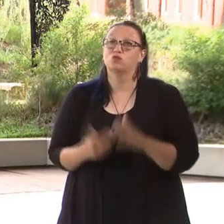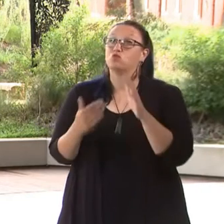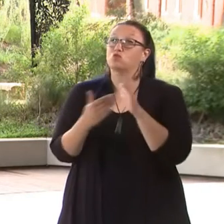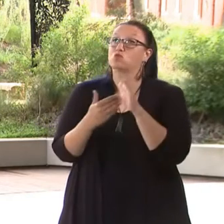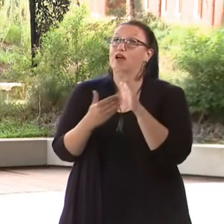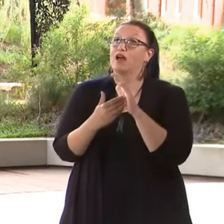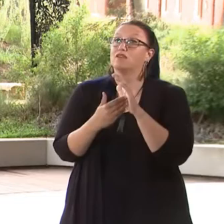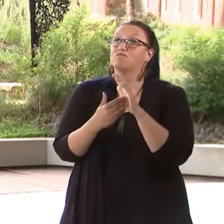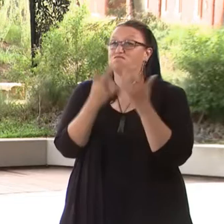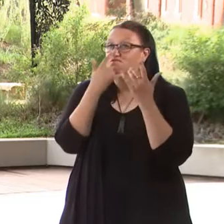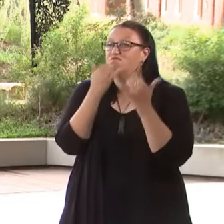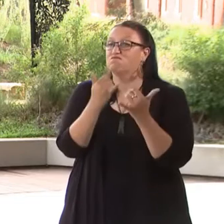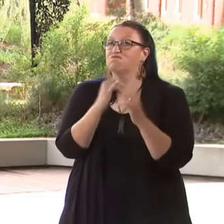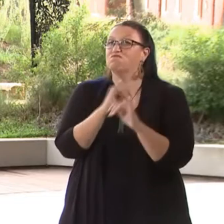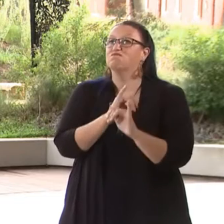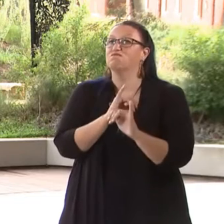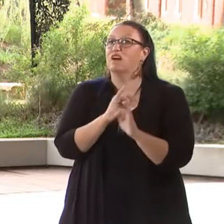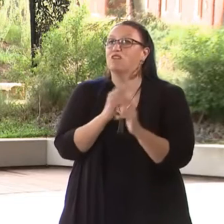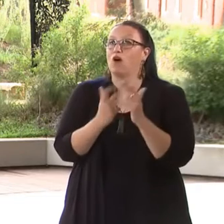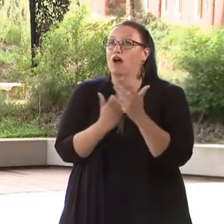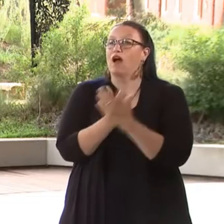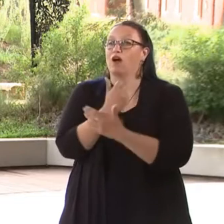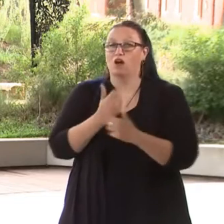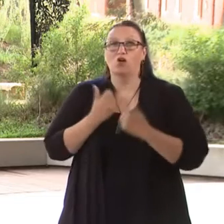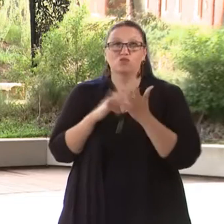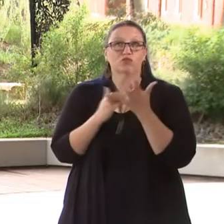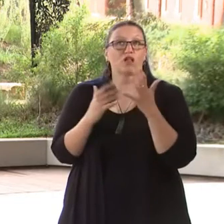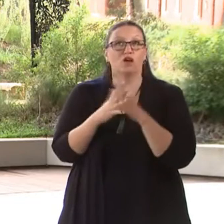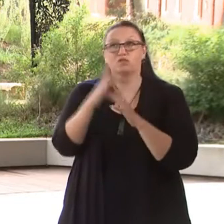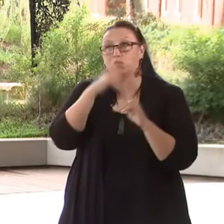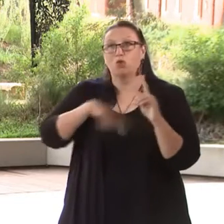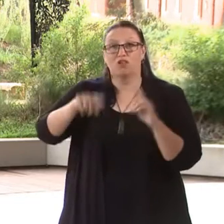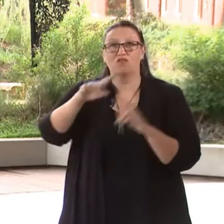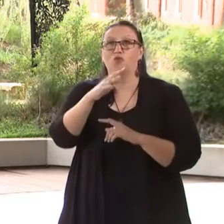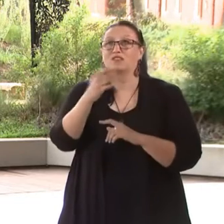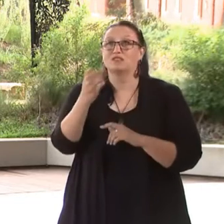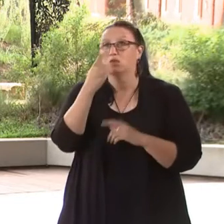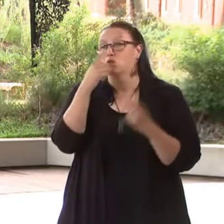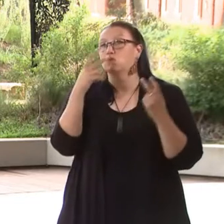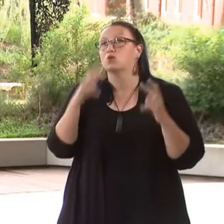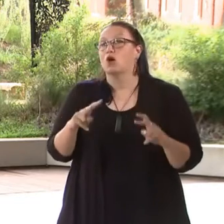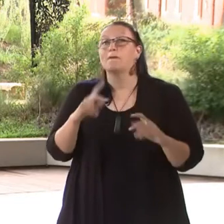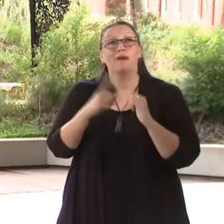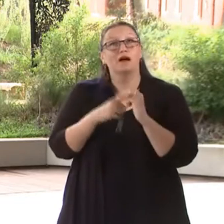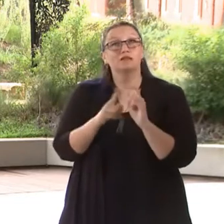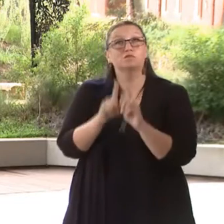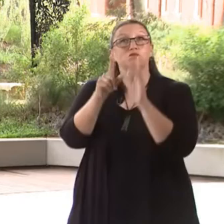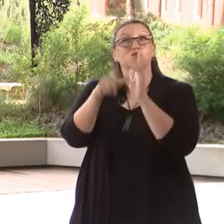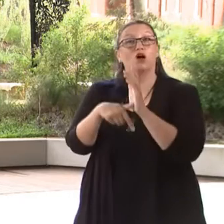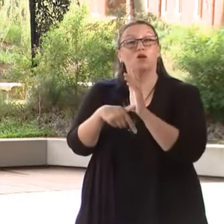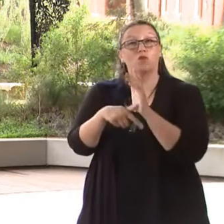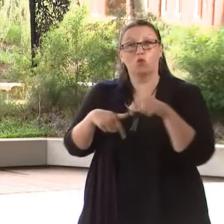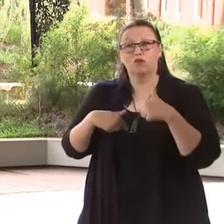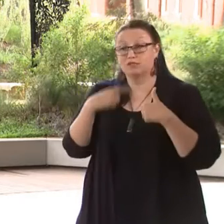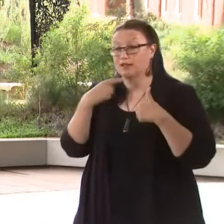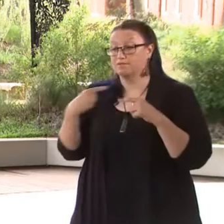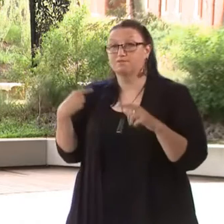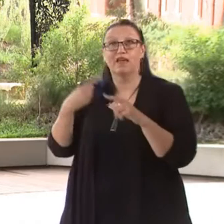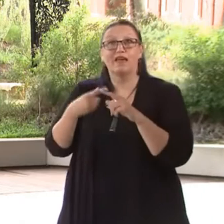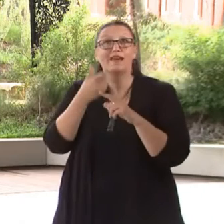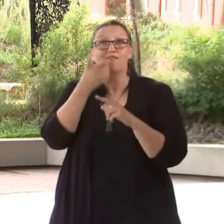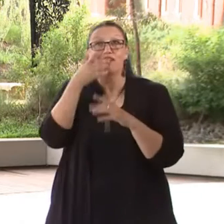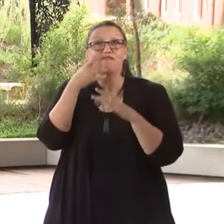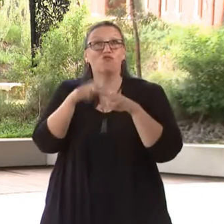some reassuring signs, and as we've said over the last 2 weeks, that every Friday we'll provide